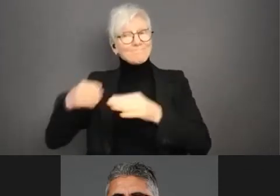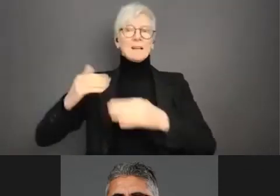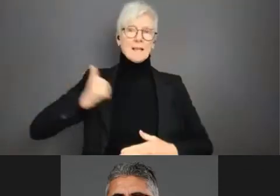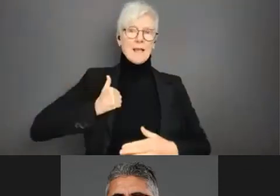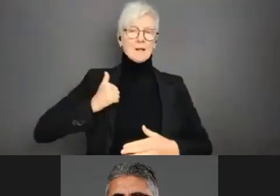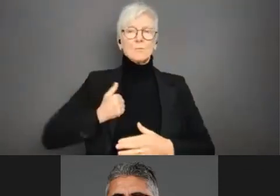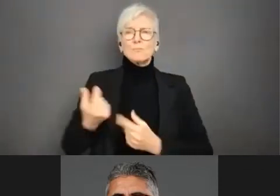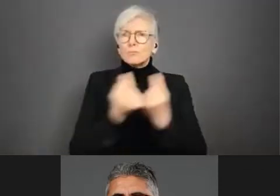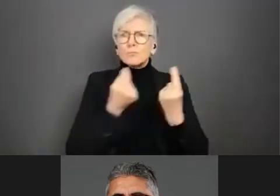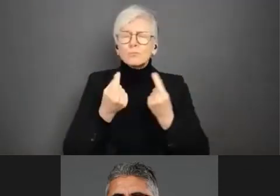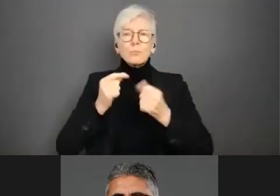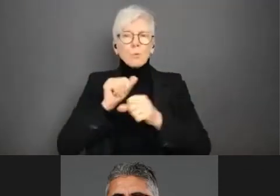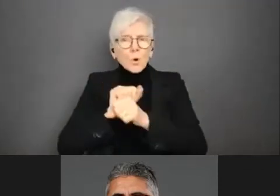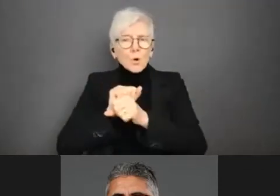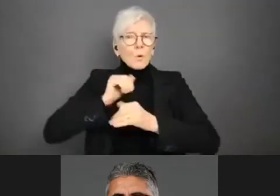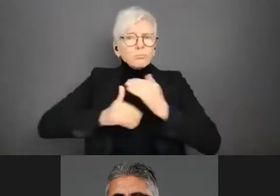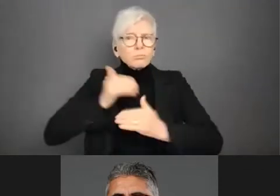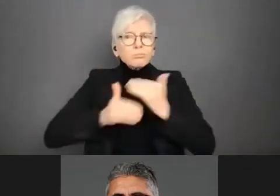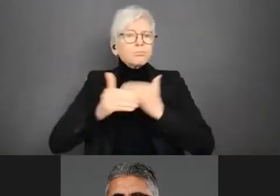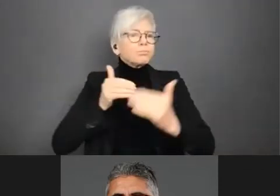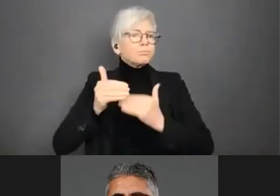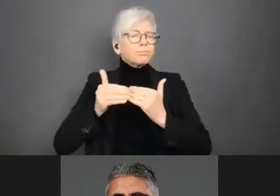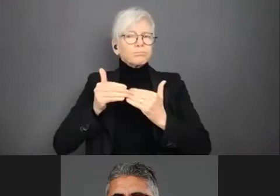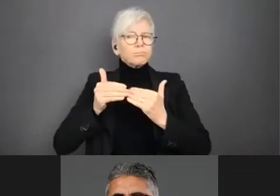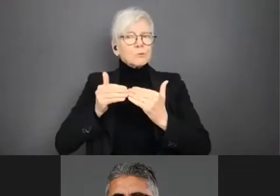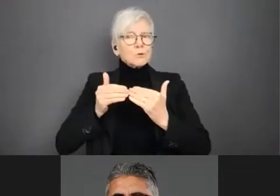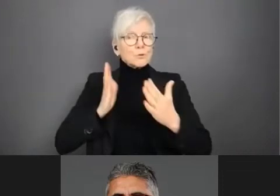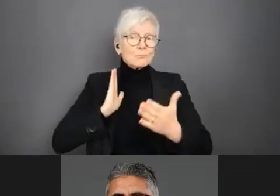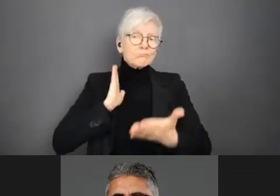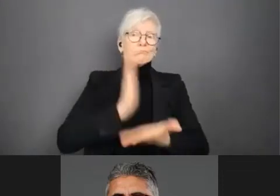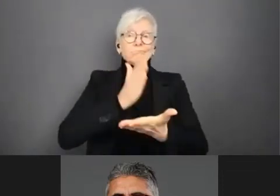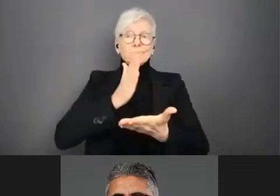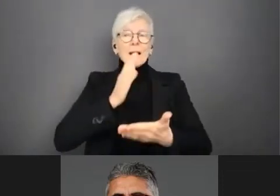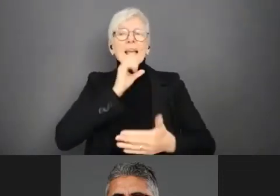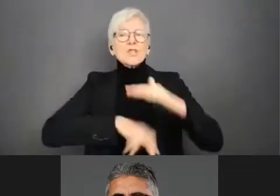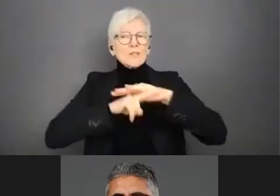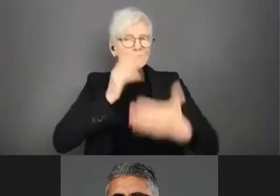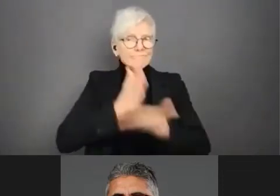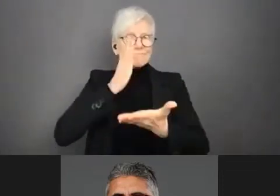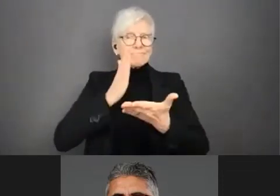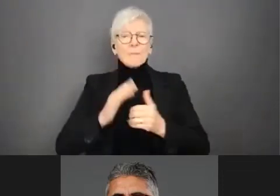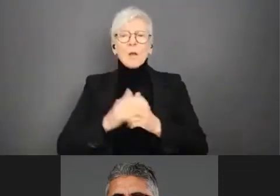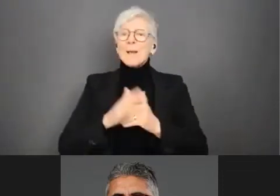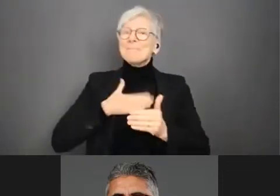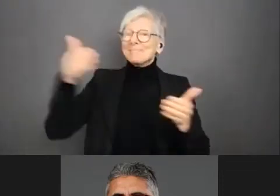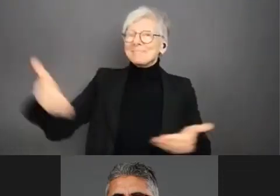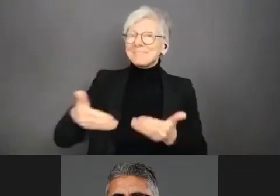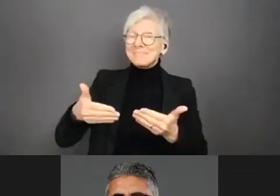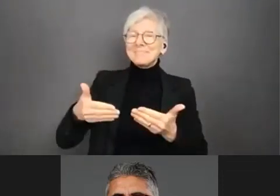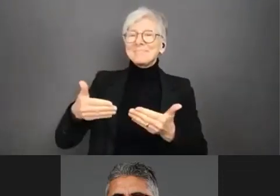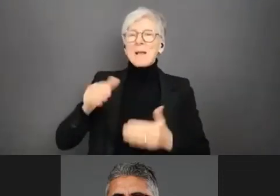doing to address the issue around ageism. And I'm so privileged to introduce my colleagues and friends,